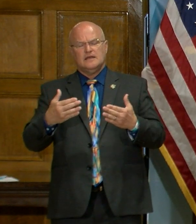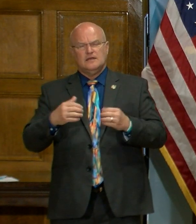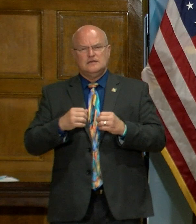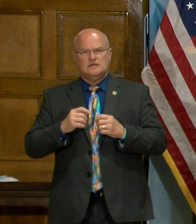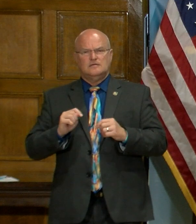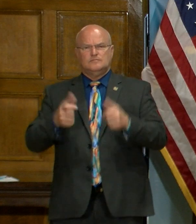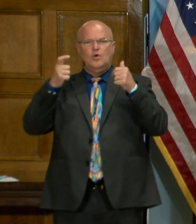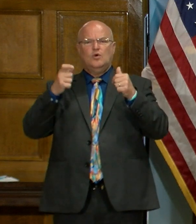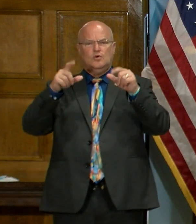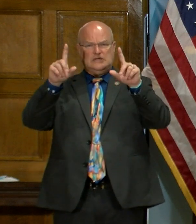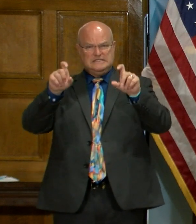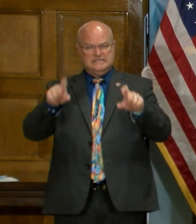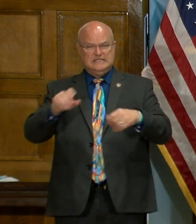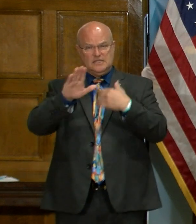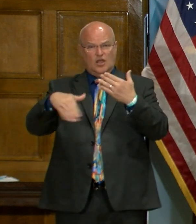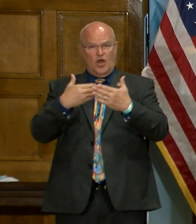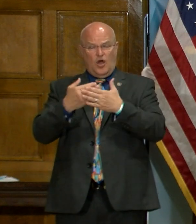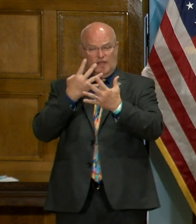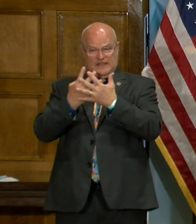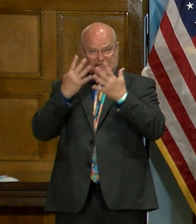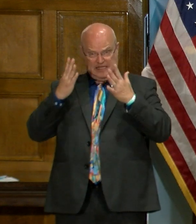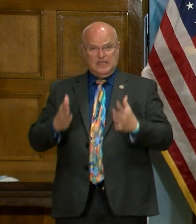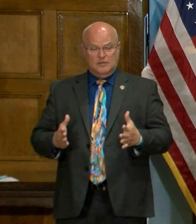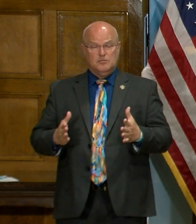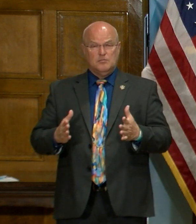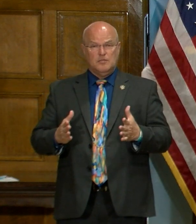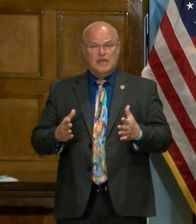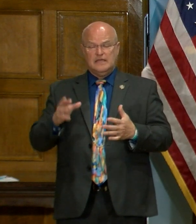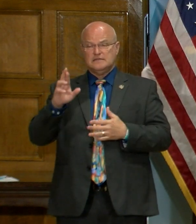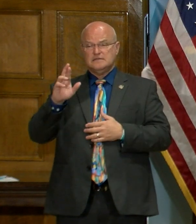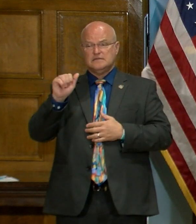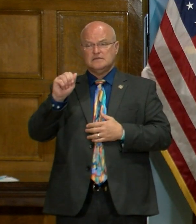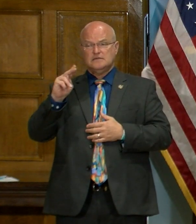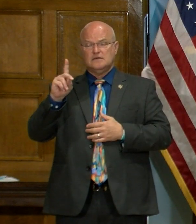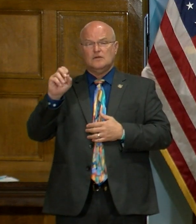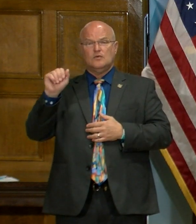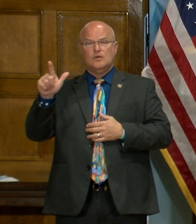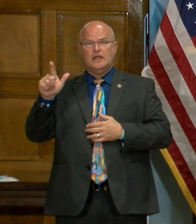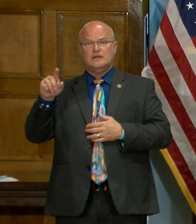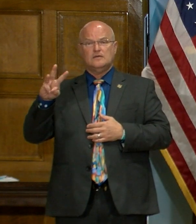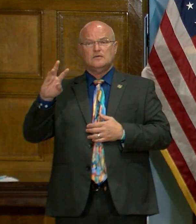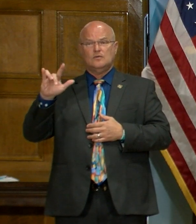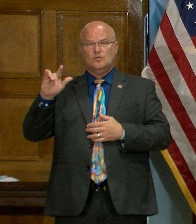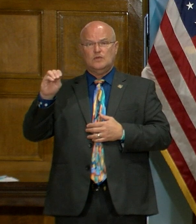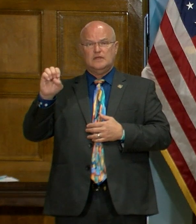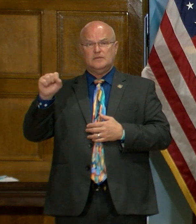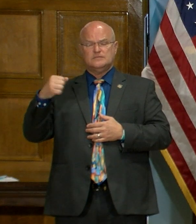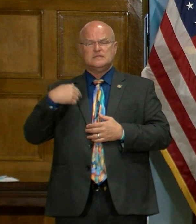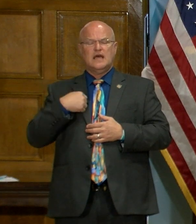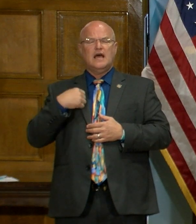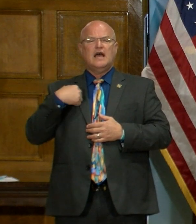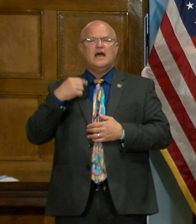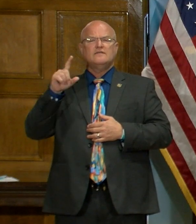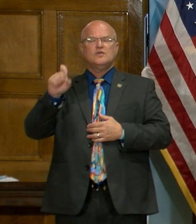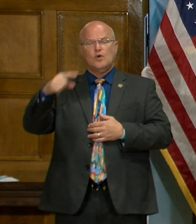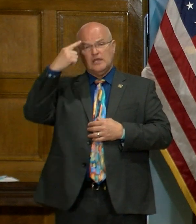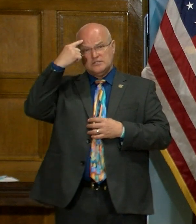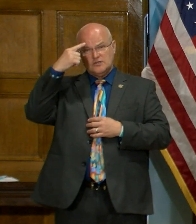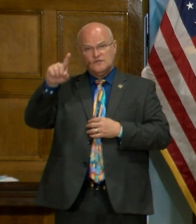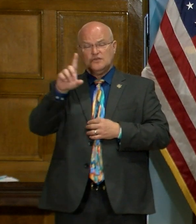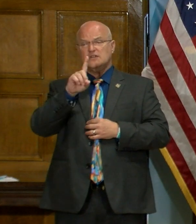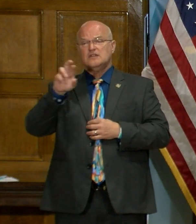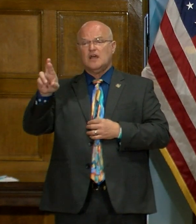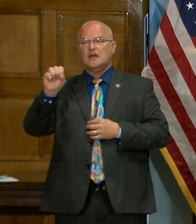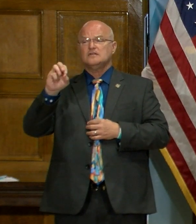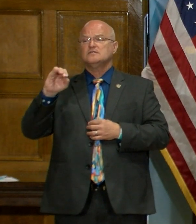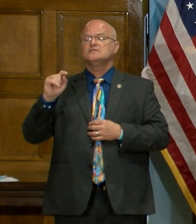about testing all the inmates at Randall Williams. And I have a question for